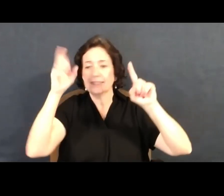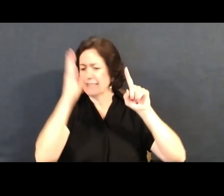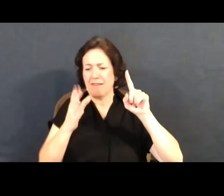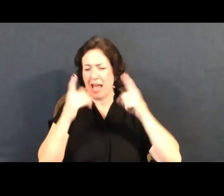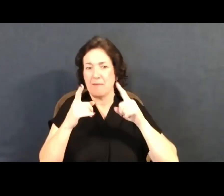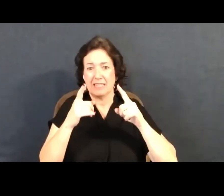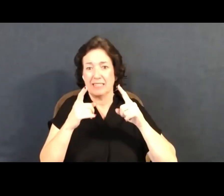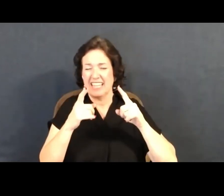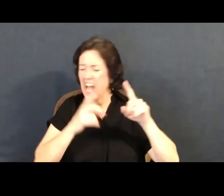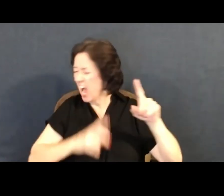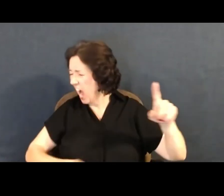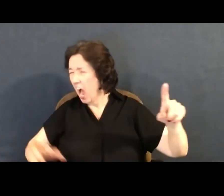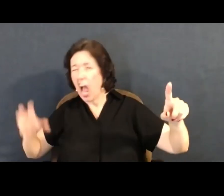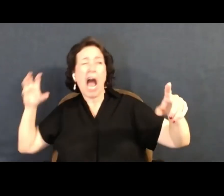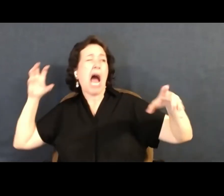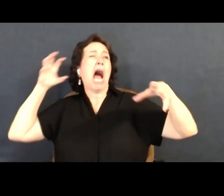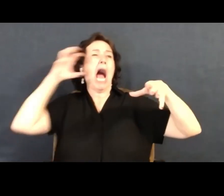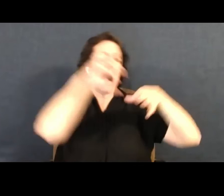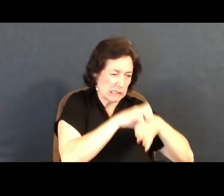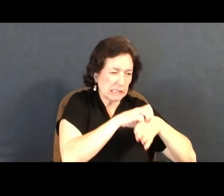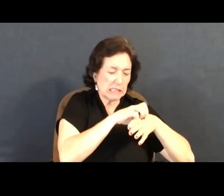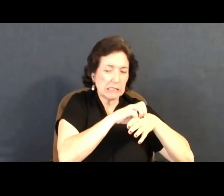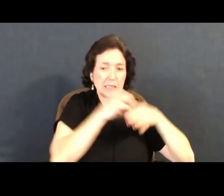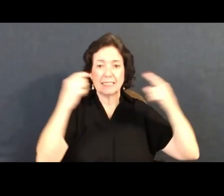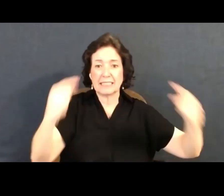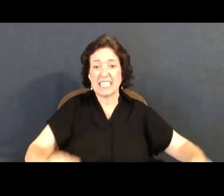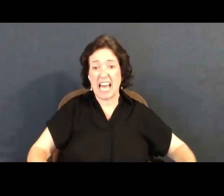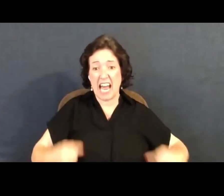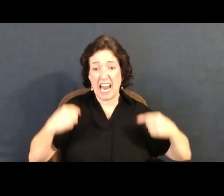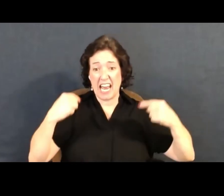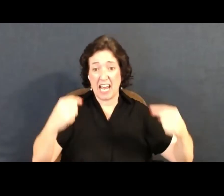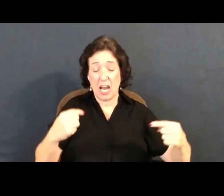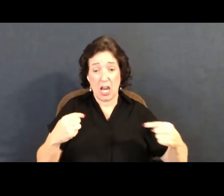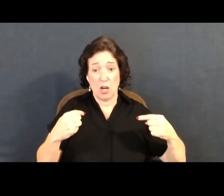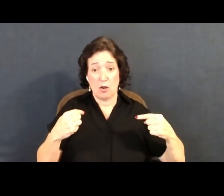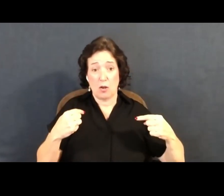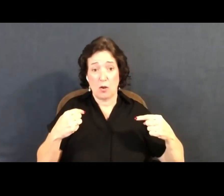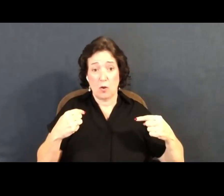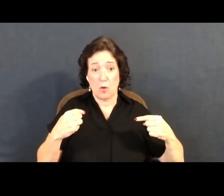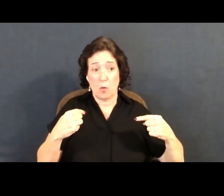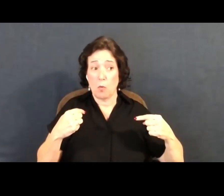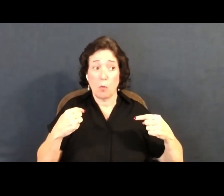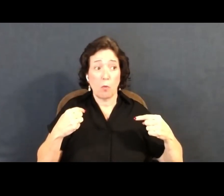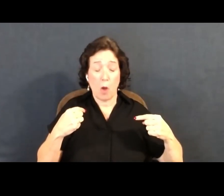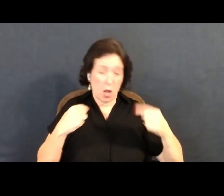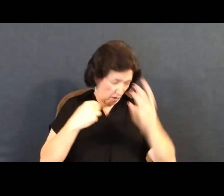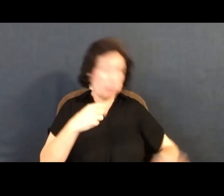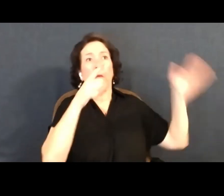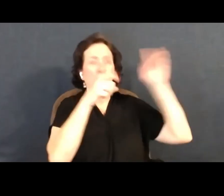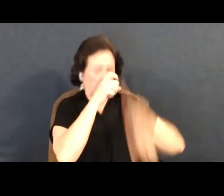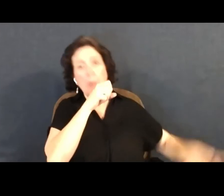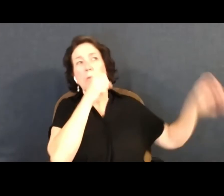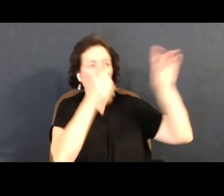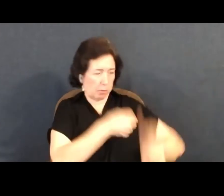without hesitation, he bit down on that tire. He bit down on that tire, and but the next thing he knew, ka-boom, ka-boom,